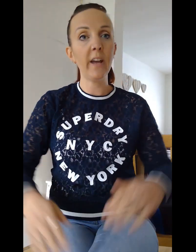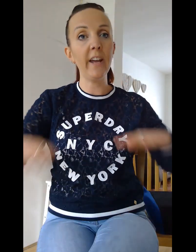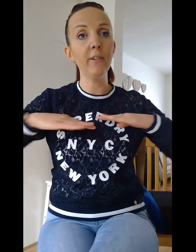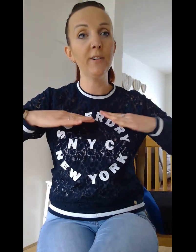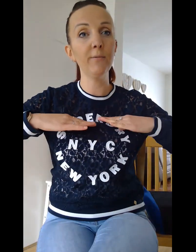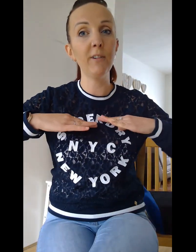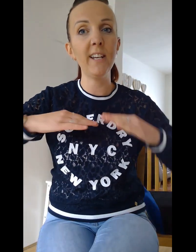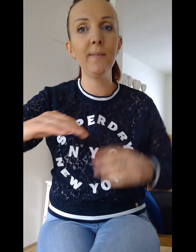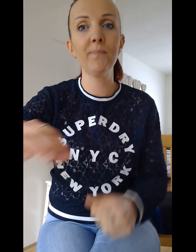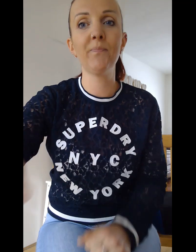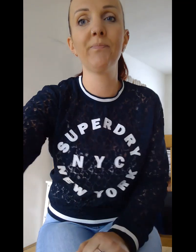Okay, ready?